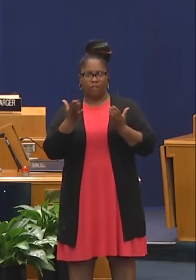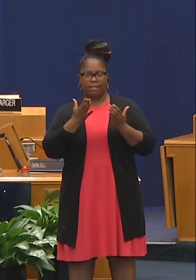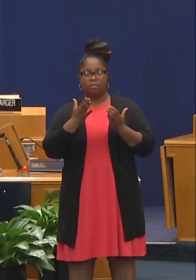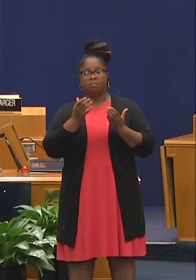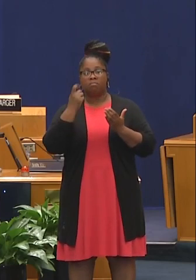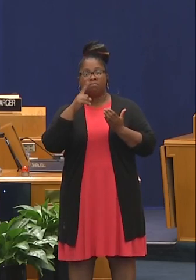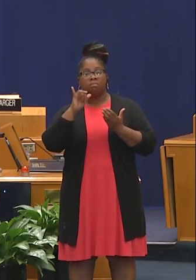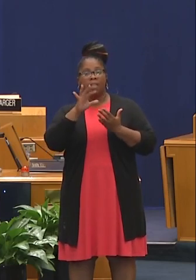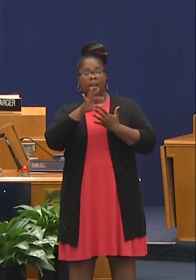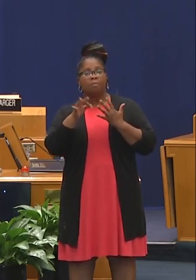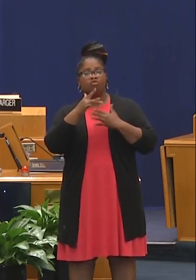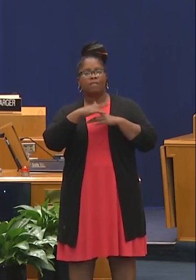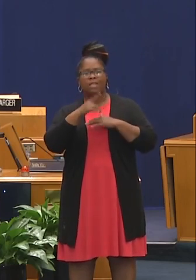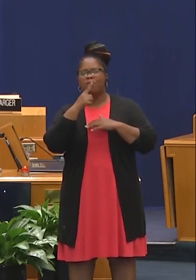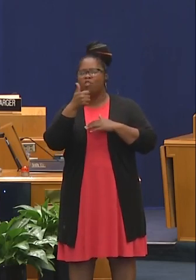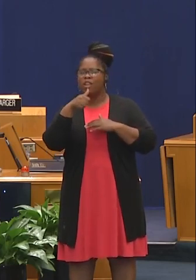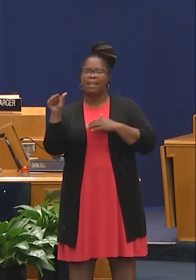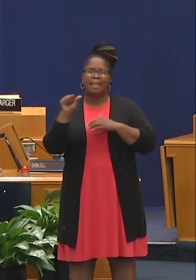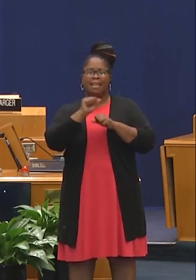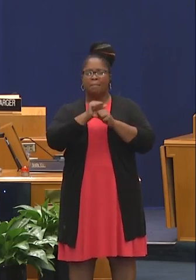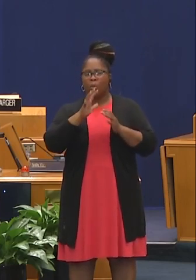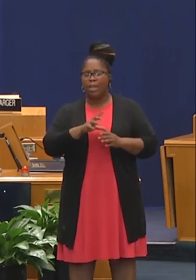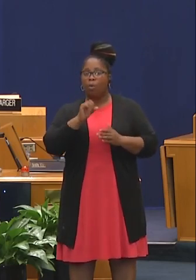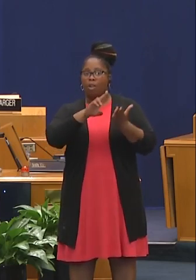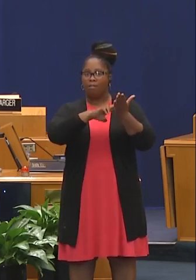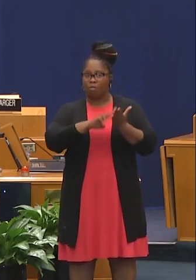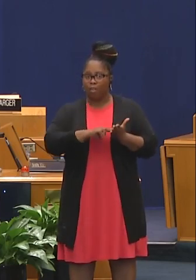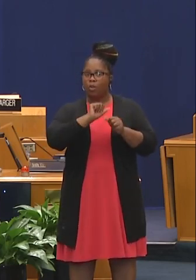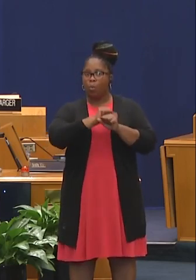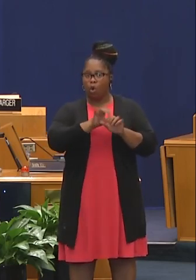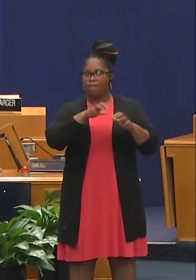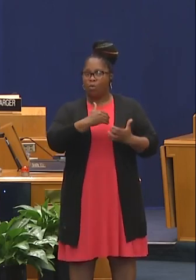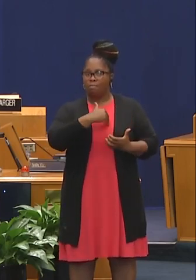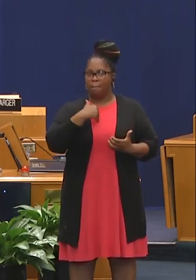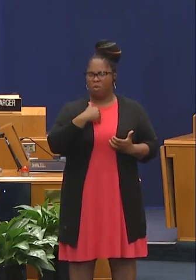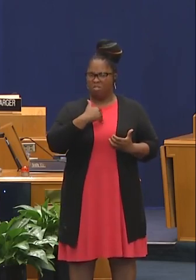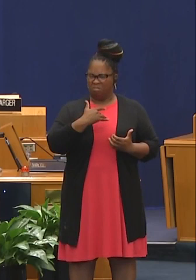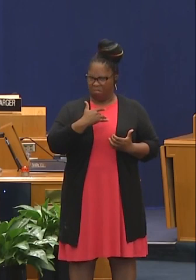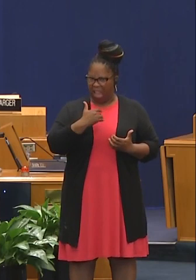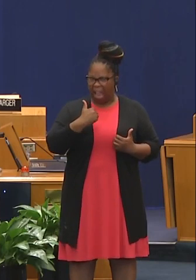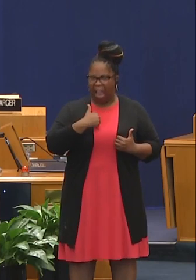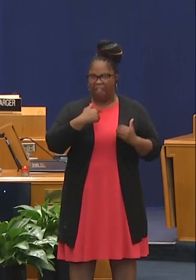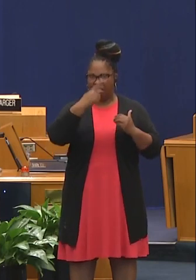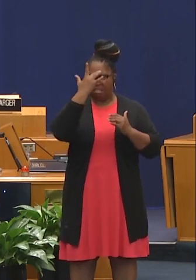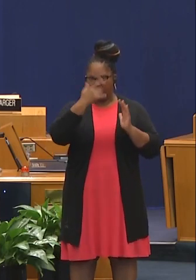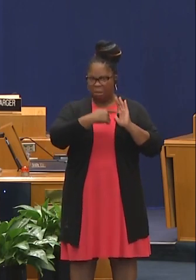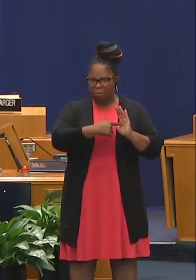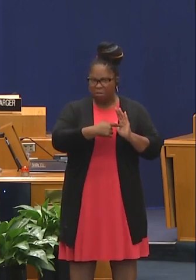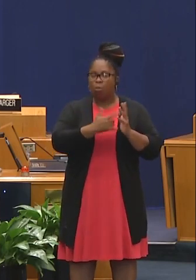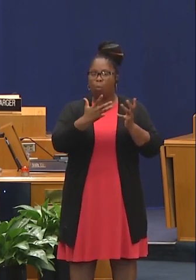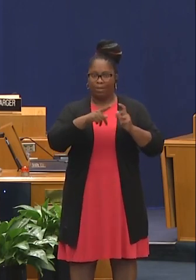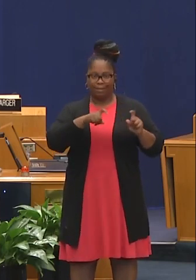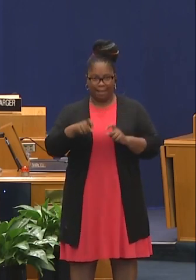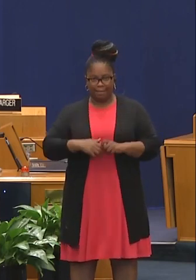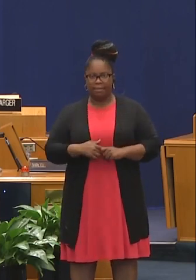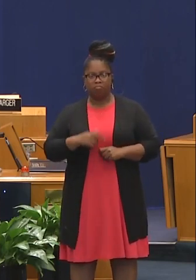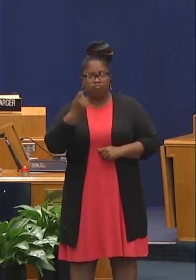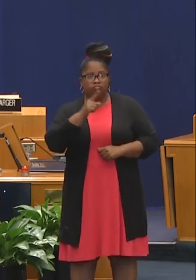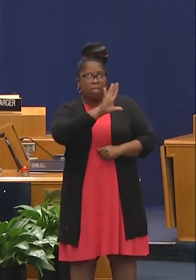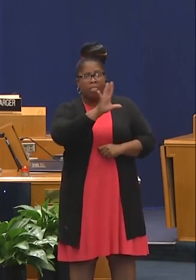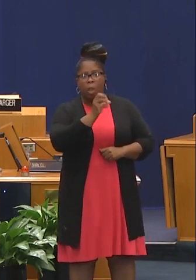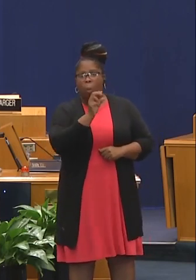any employee or contracted workforce member who has symptoms and would like to be tested. Of course, individuals can also receive testing through their